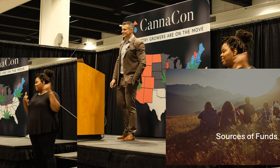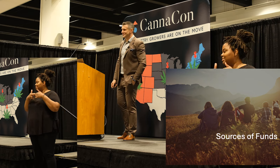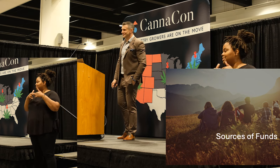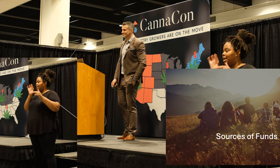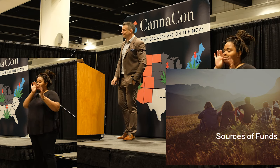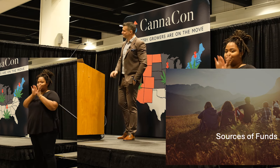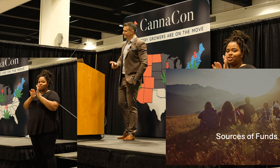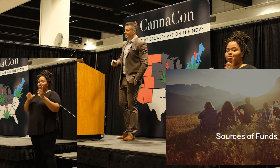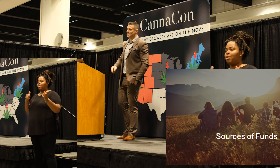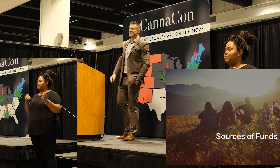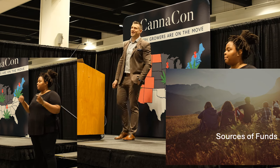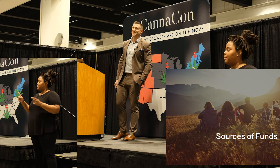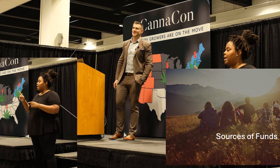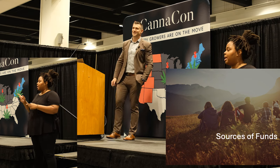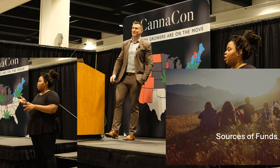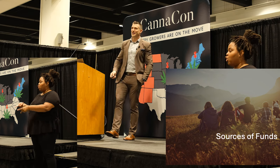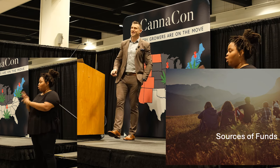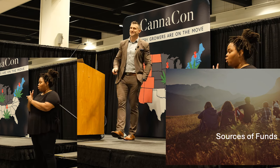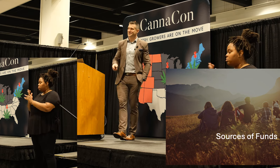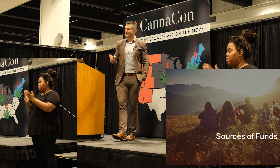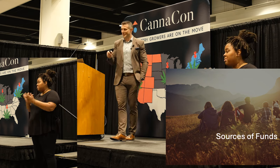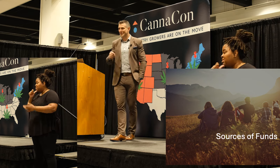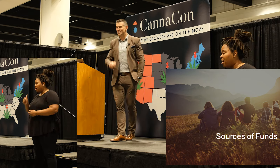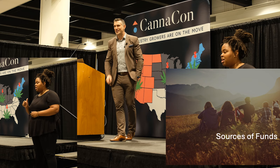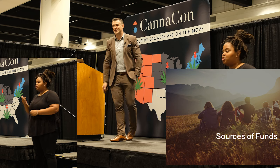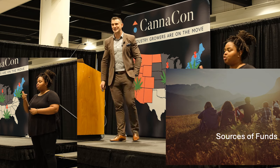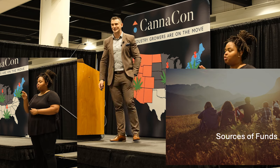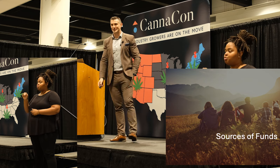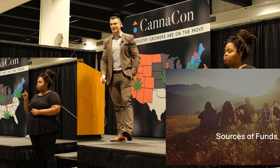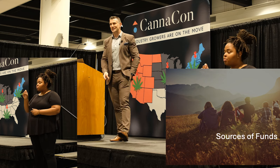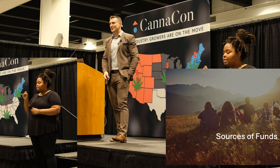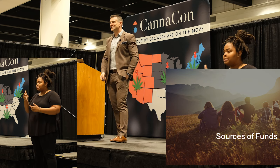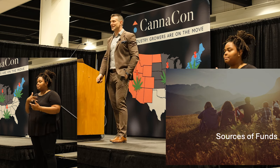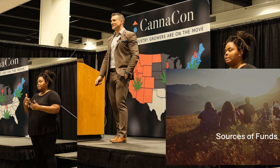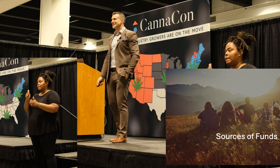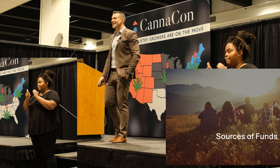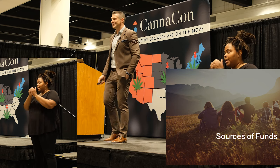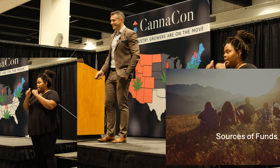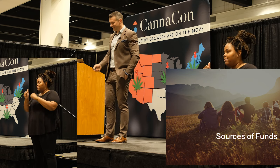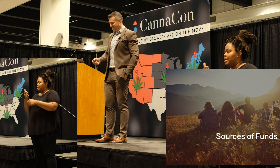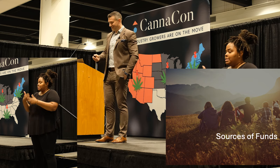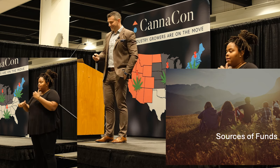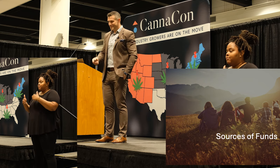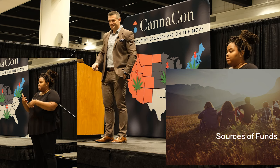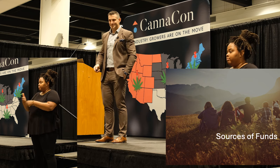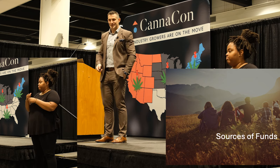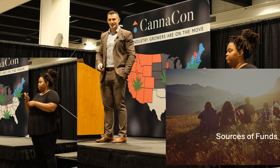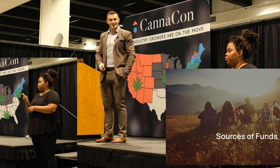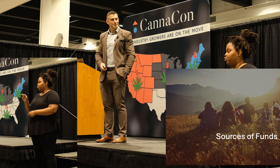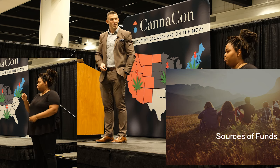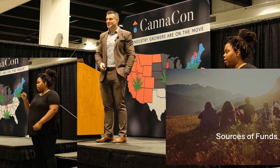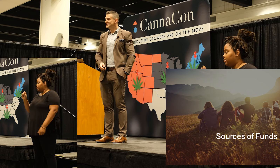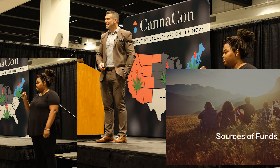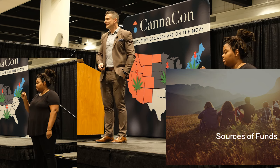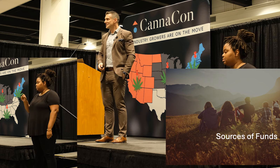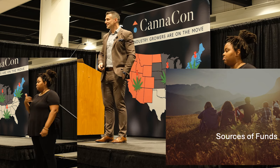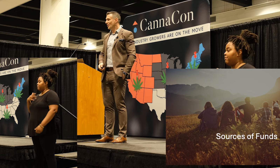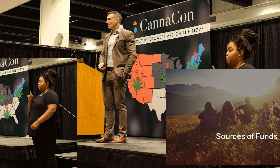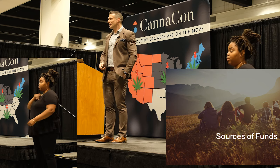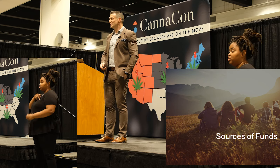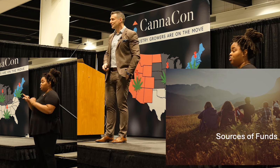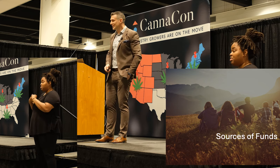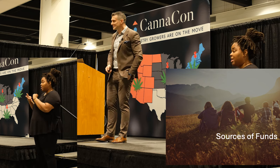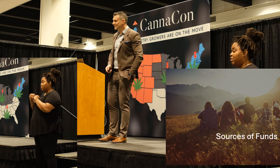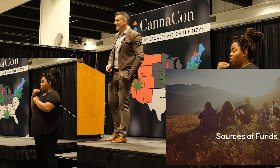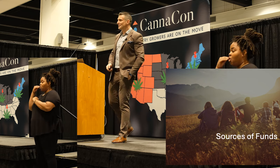Bank loans, probably not. Grants, very competitive, very tough to get. Personal savings,